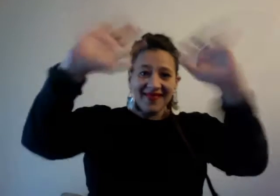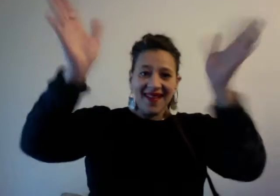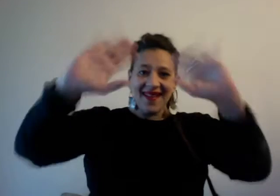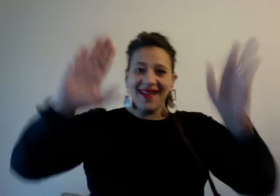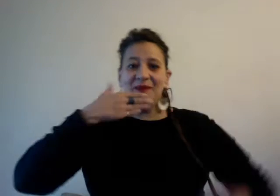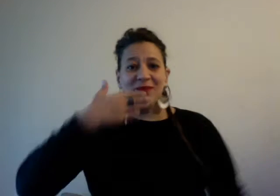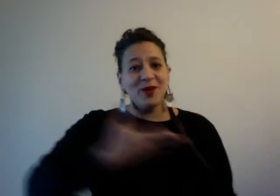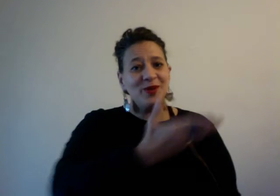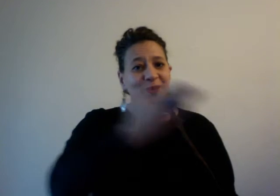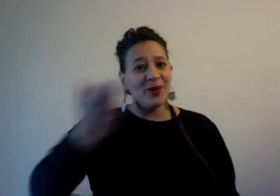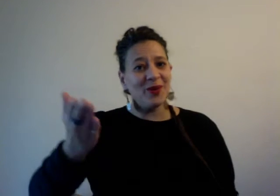It's a messy.